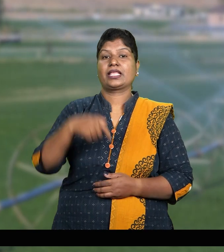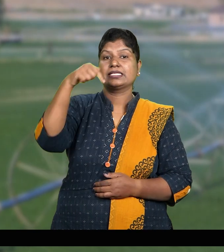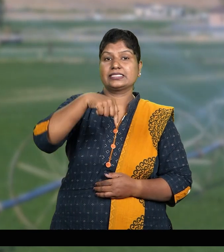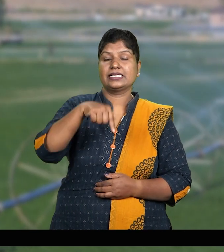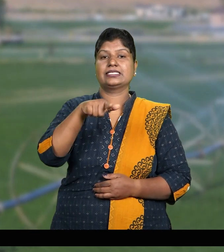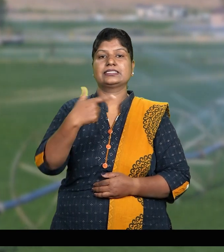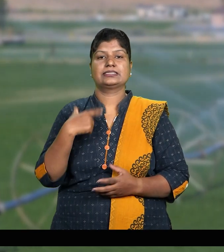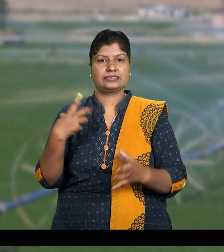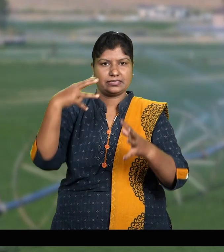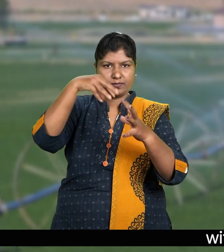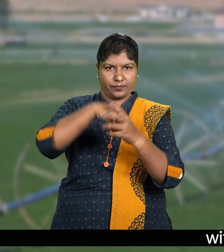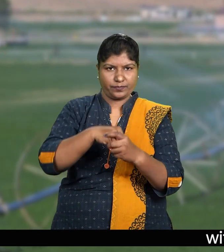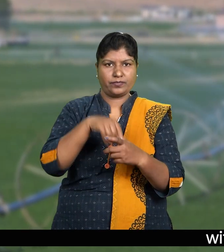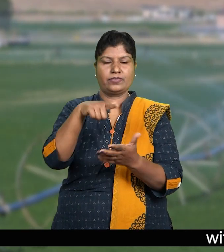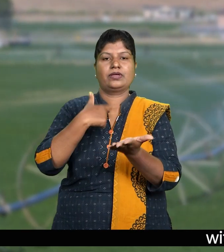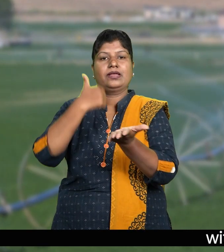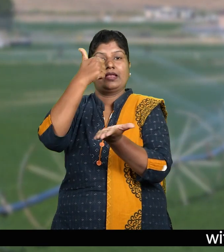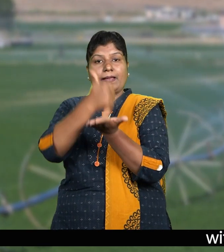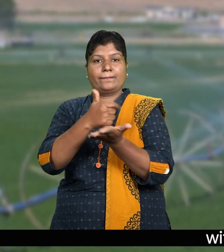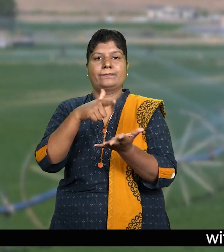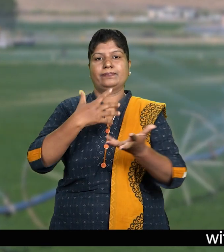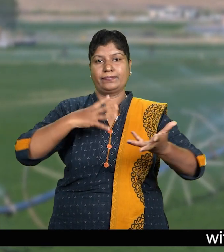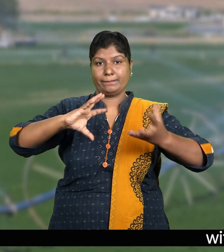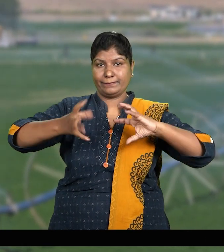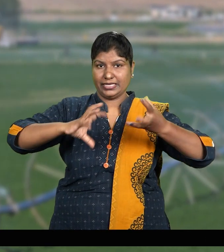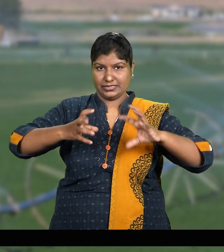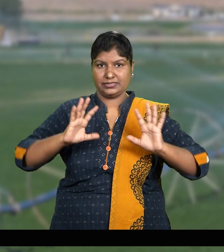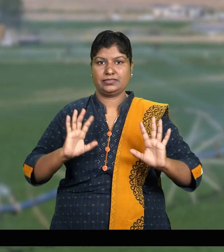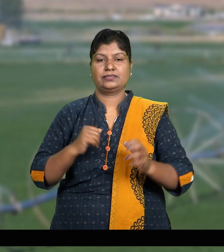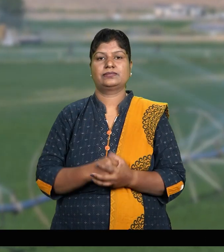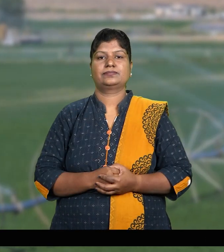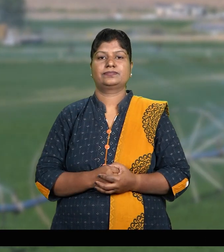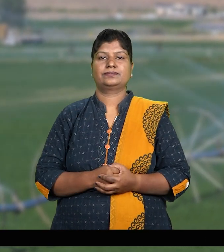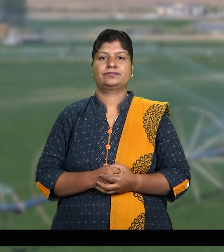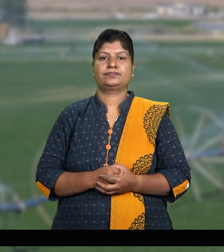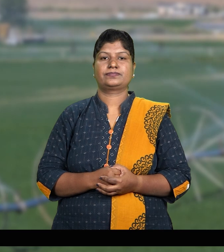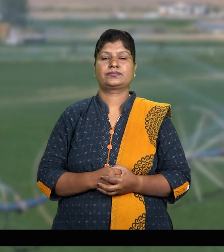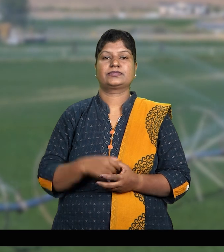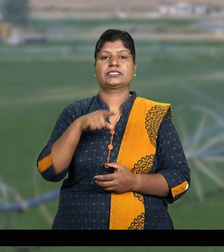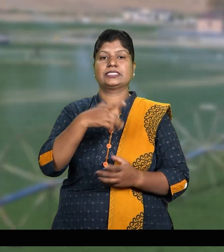This is carried out with the help of a machine called